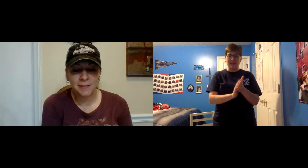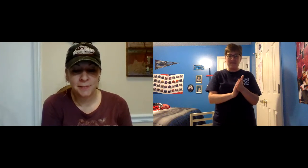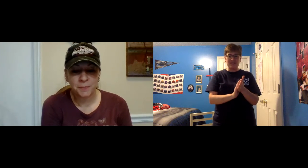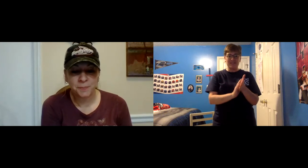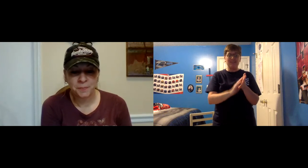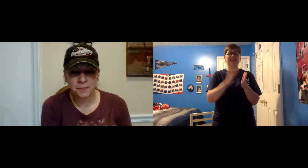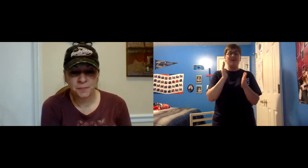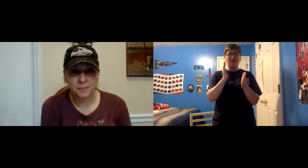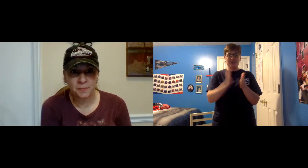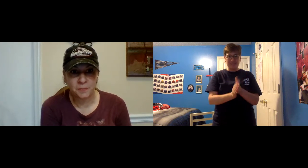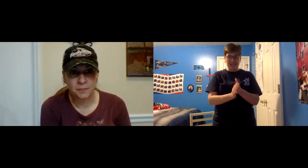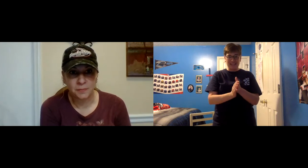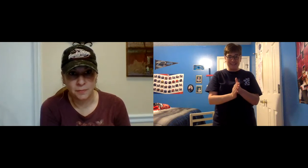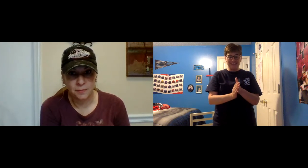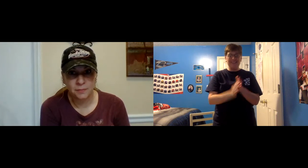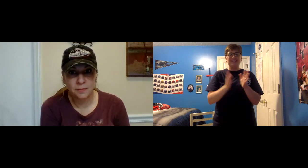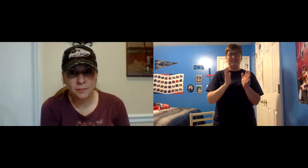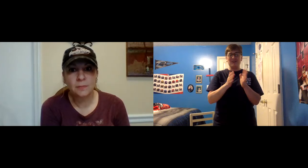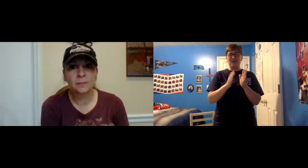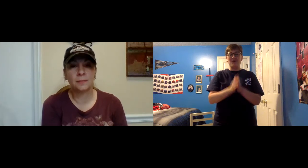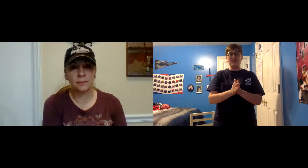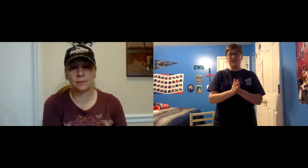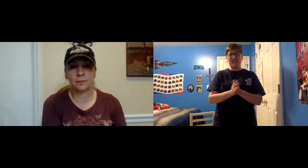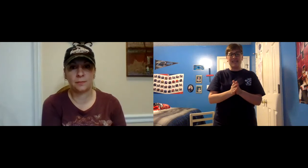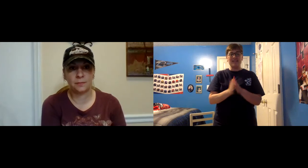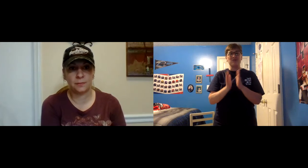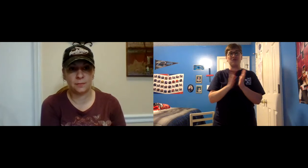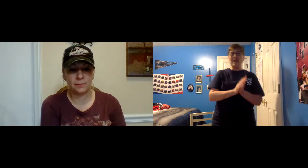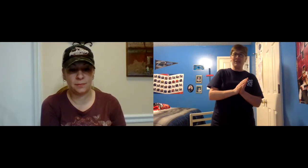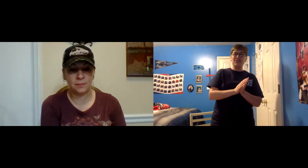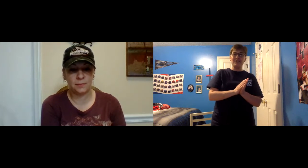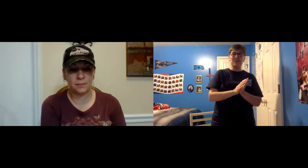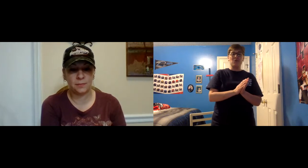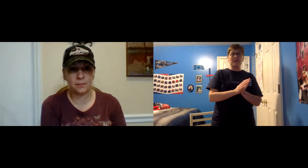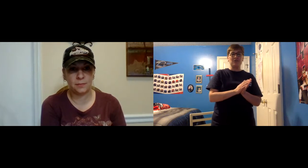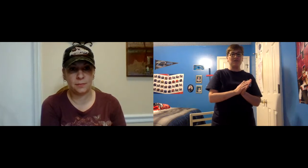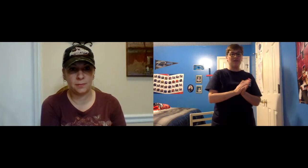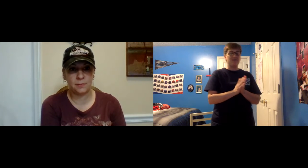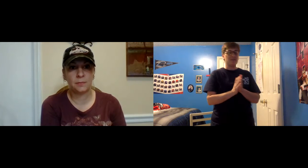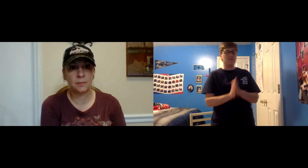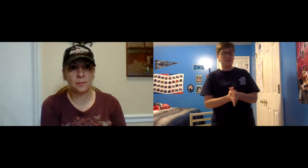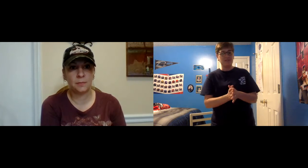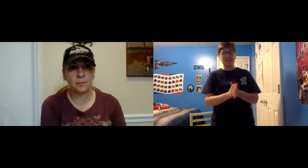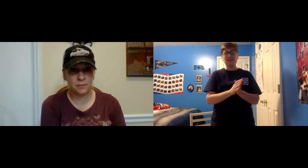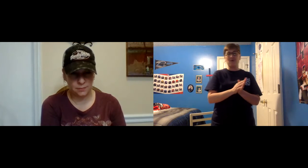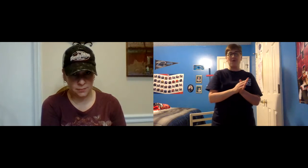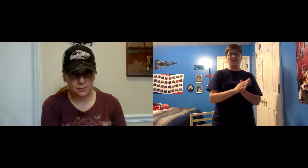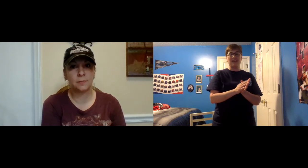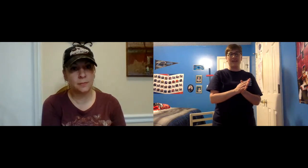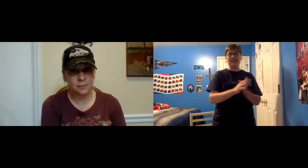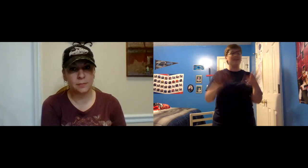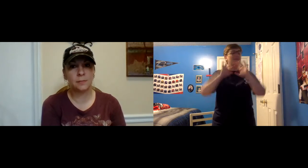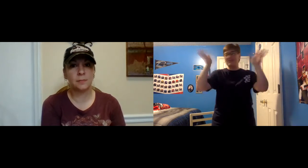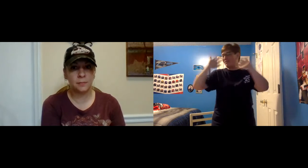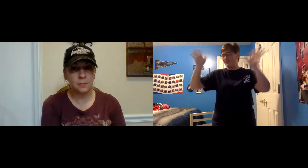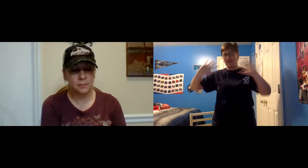of left are you saying? So are you saying your direction, or that you've left the building, or